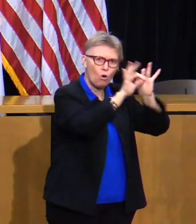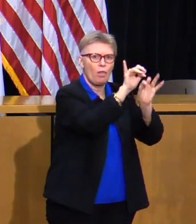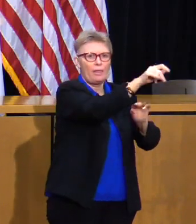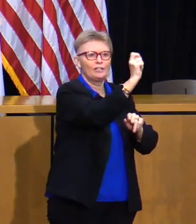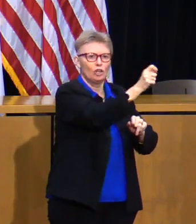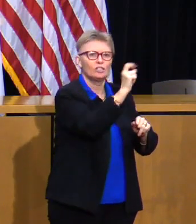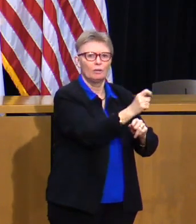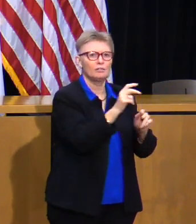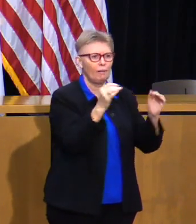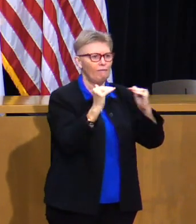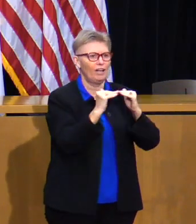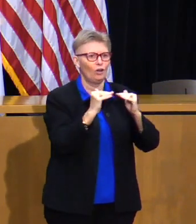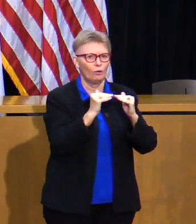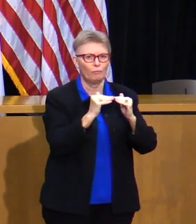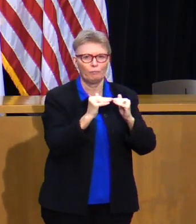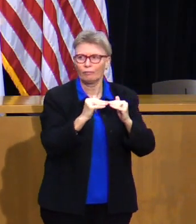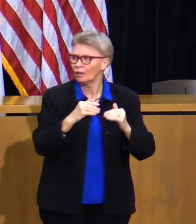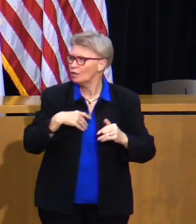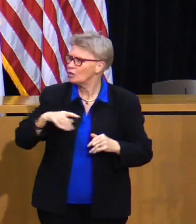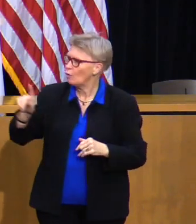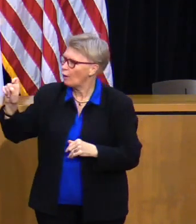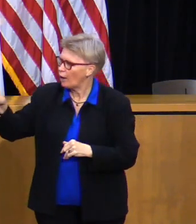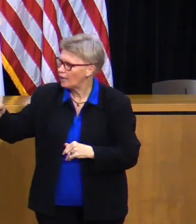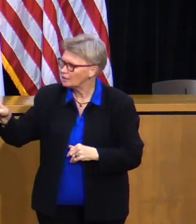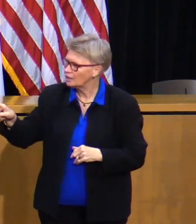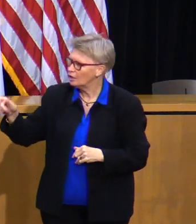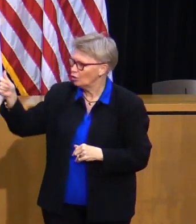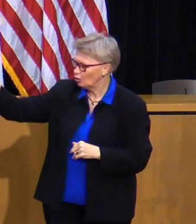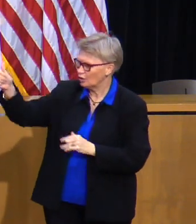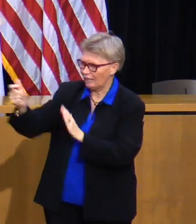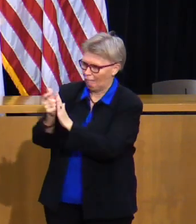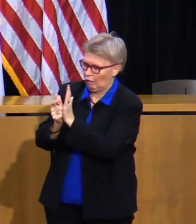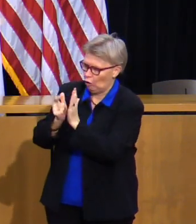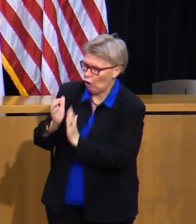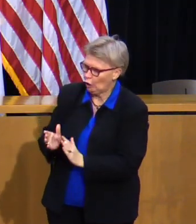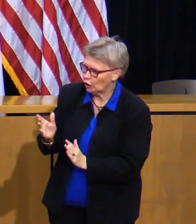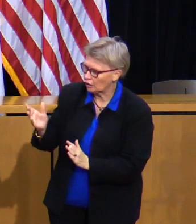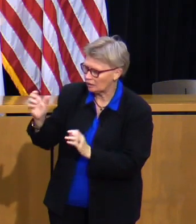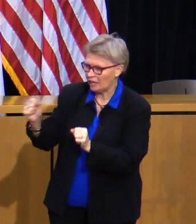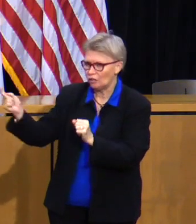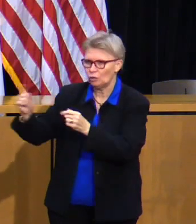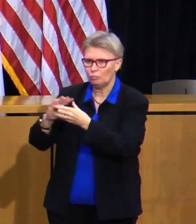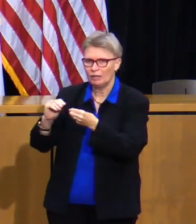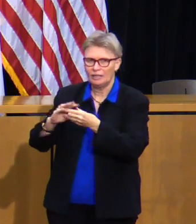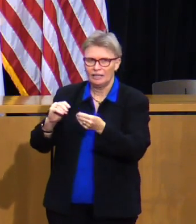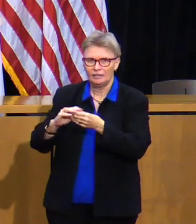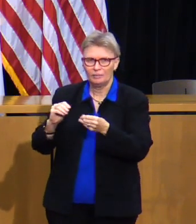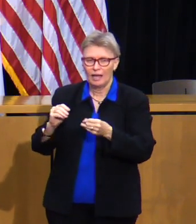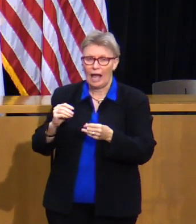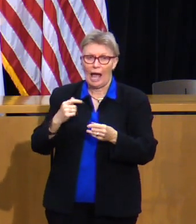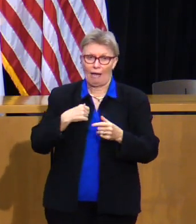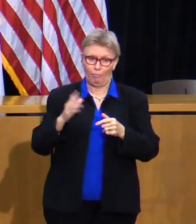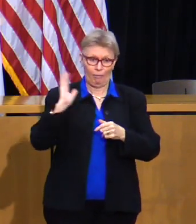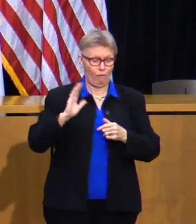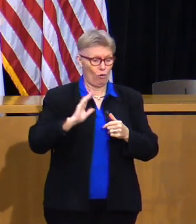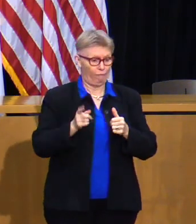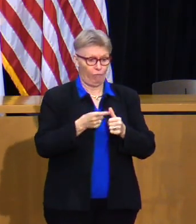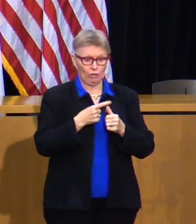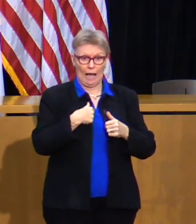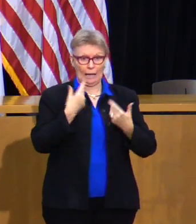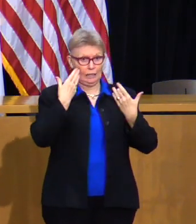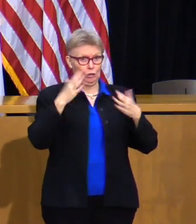I know I would ask you to speak to this one because you're an attorney and you were closer to this than I was coming in.